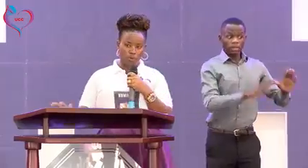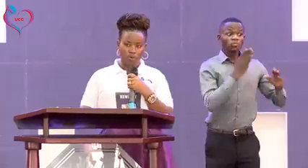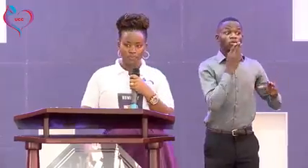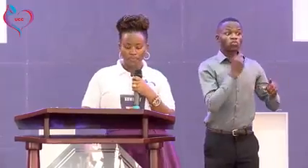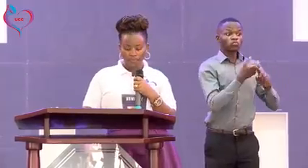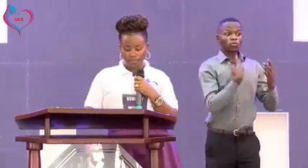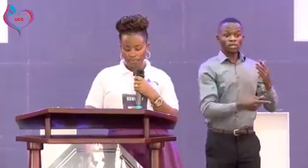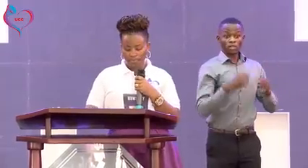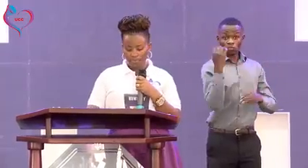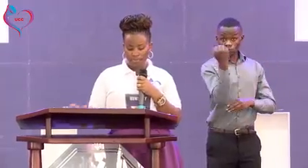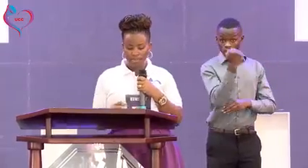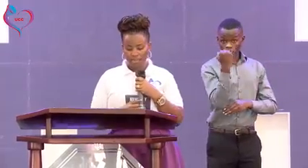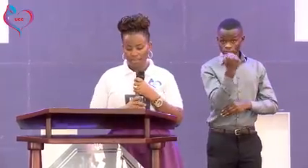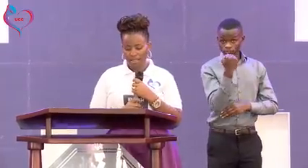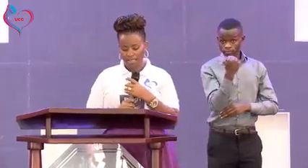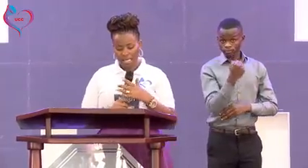the